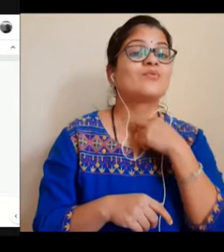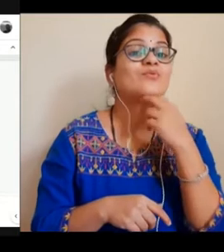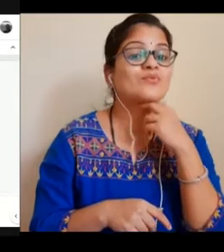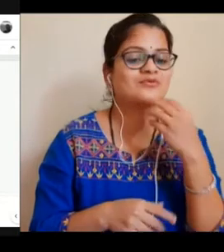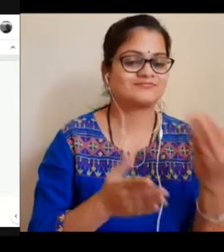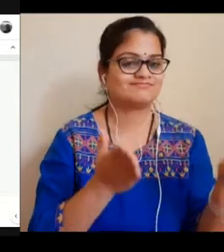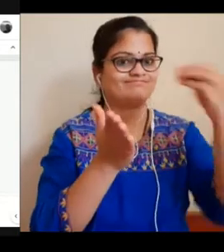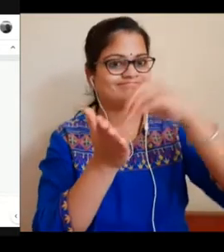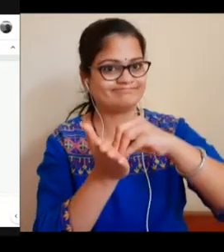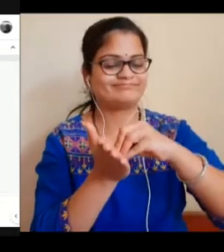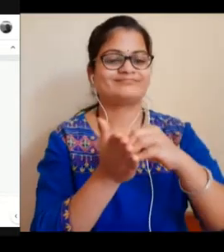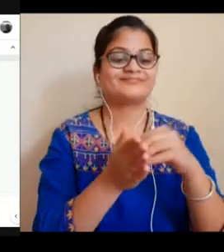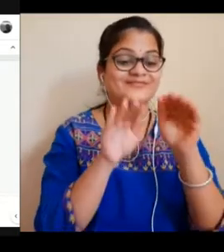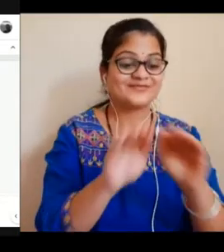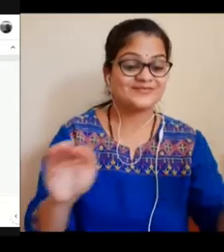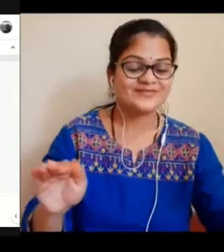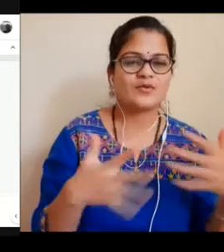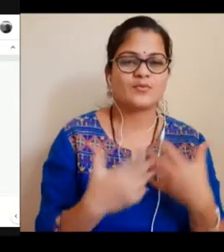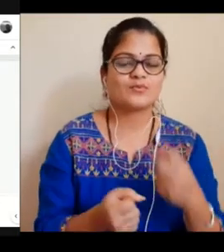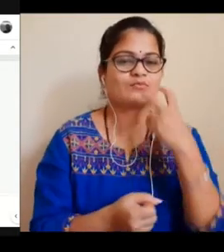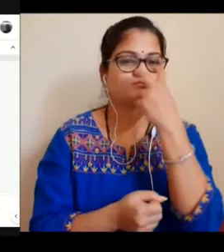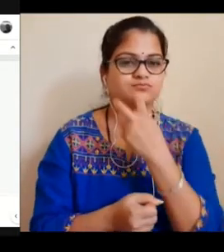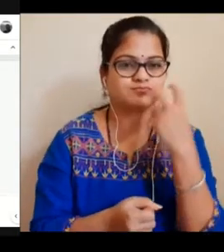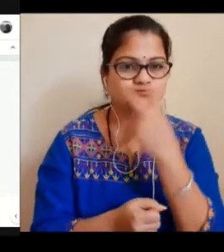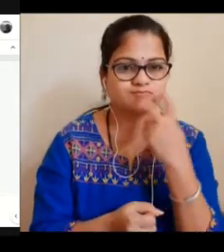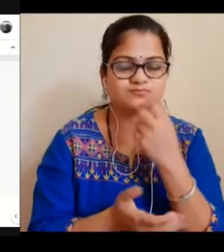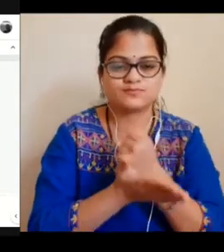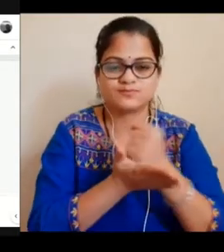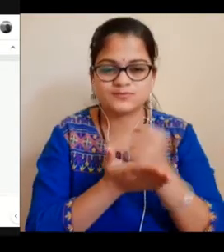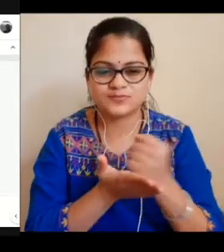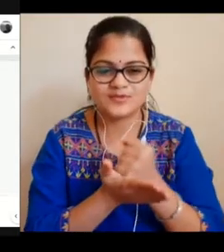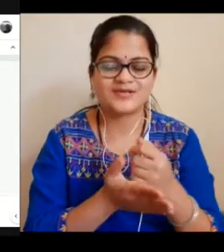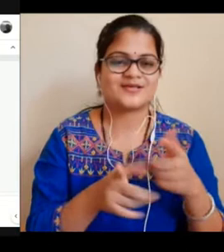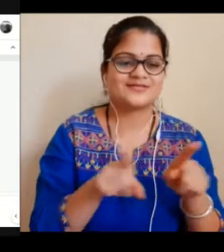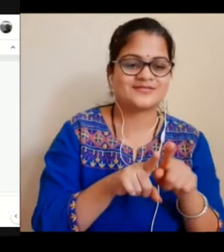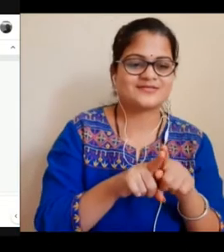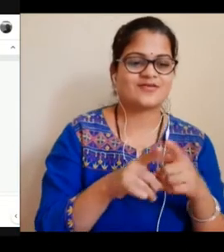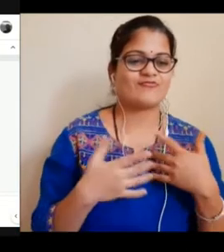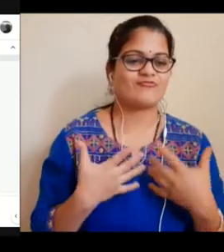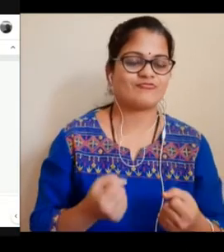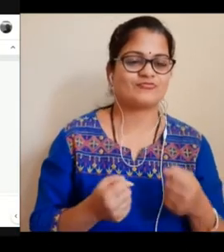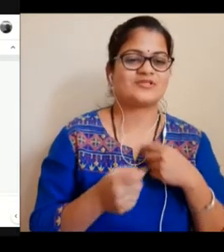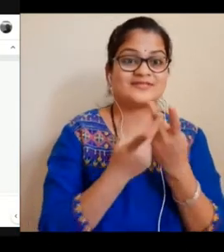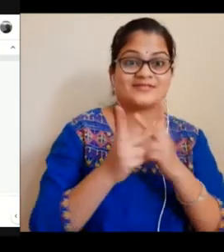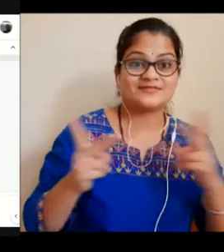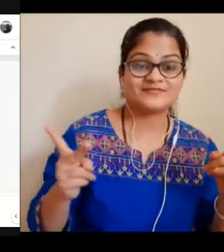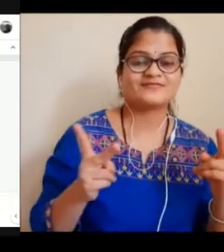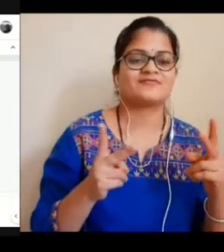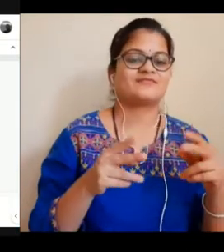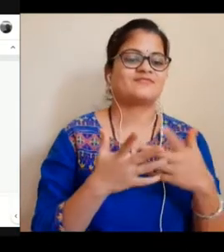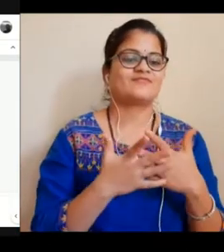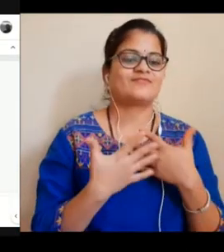might need hearing practice, if there is, or even to make it more multimedia